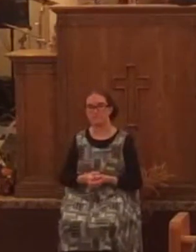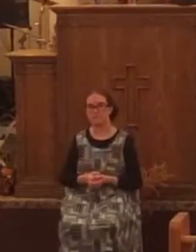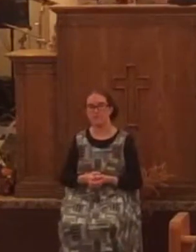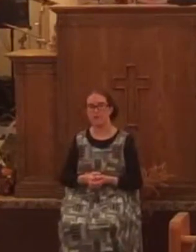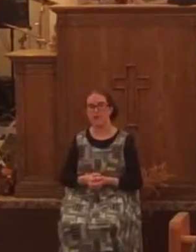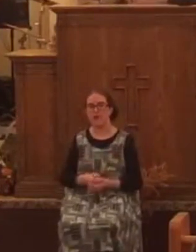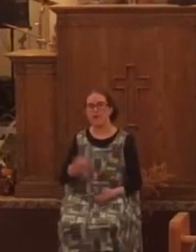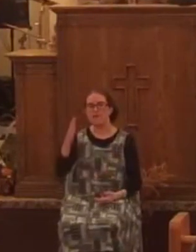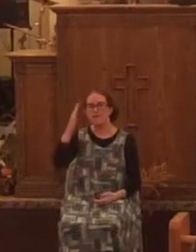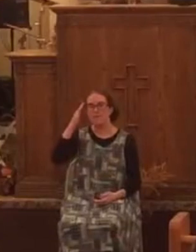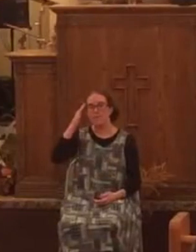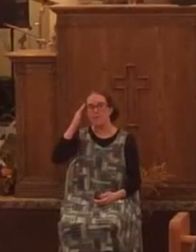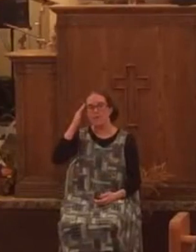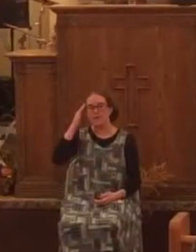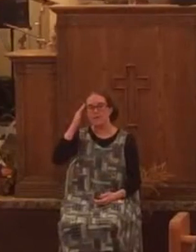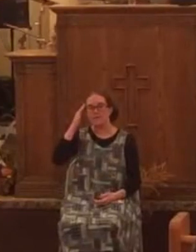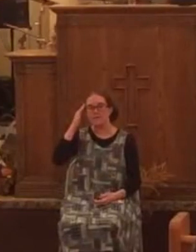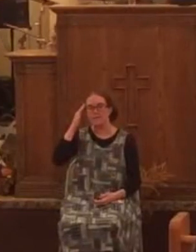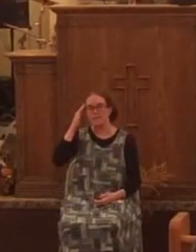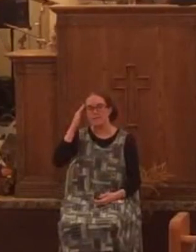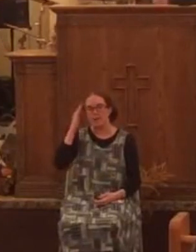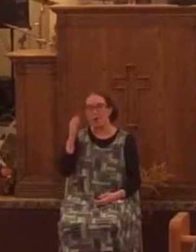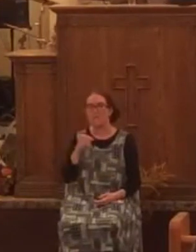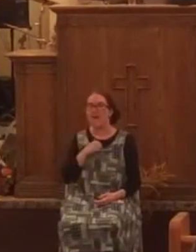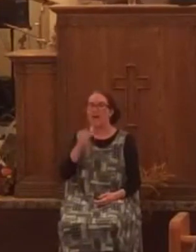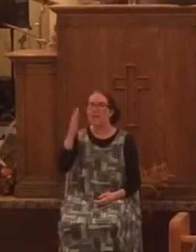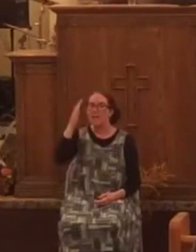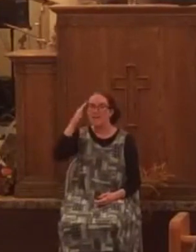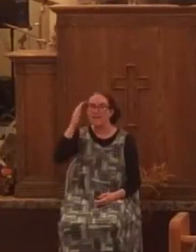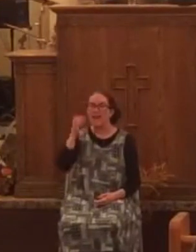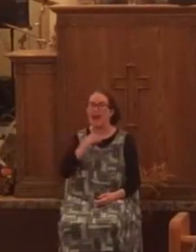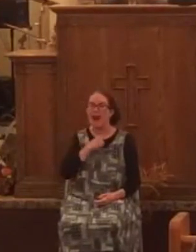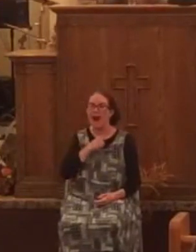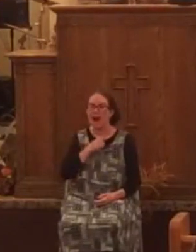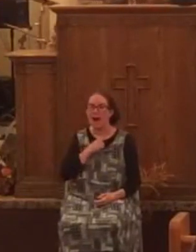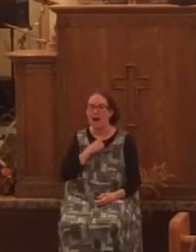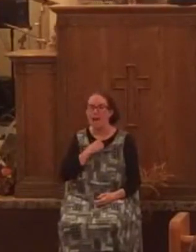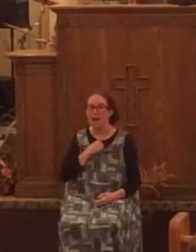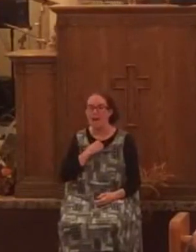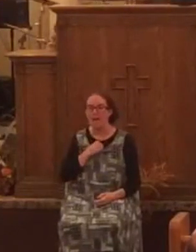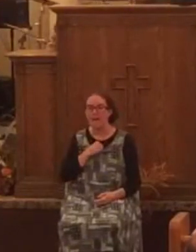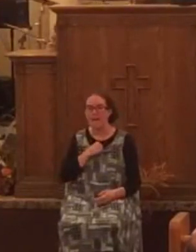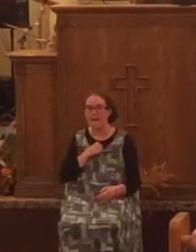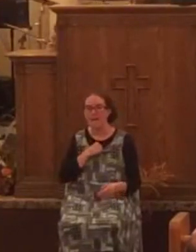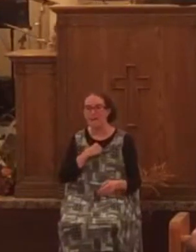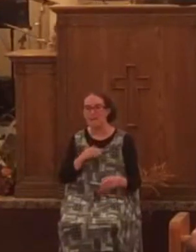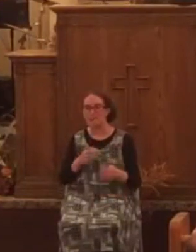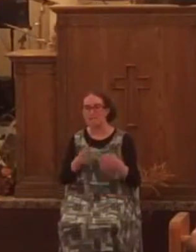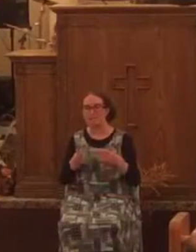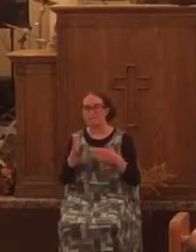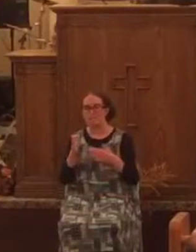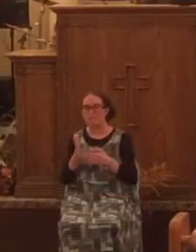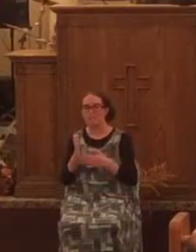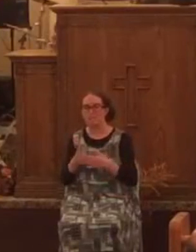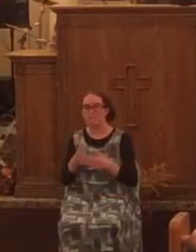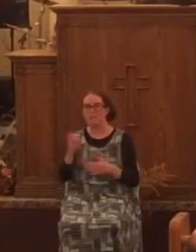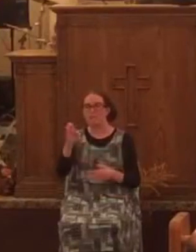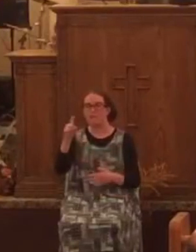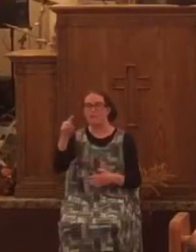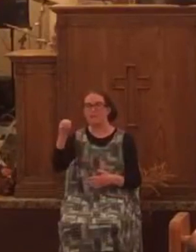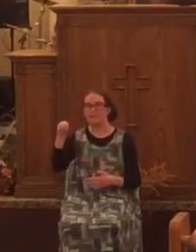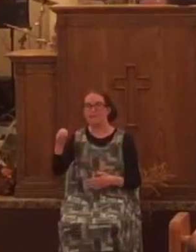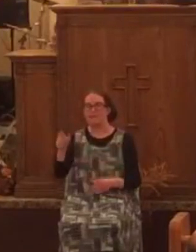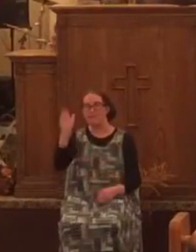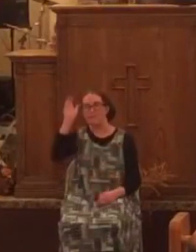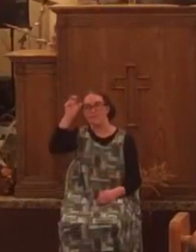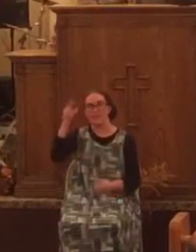Amen. And if you think, amen, or if I would think that I am exempt, amen, from the enemy coming, amen,